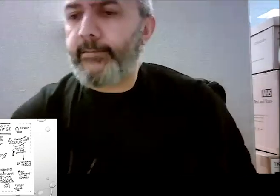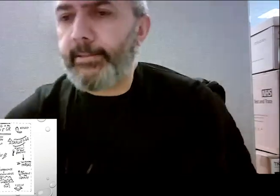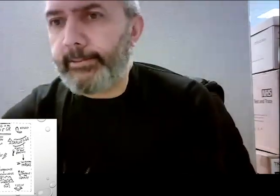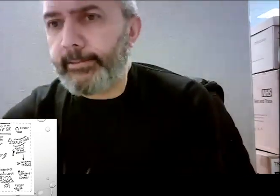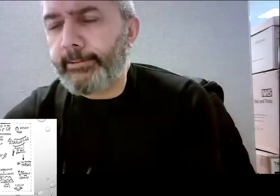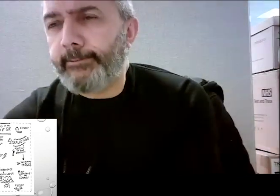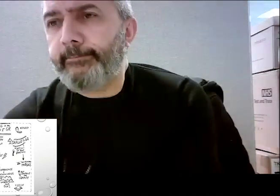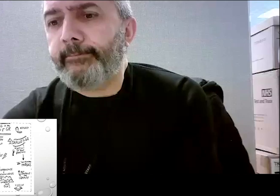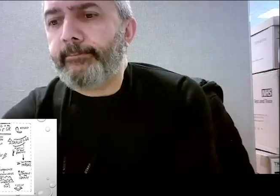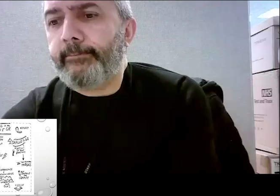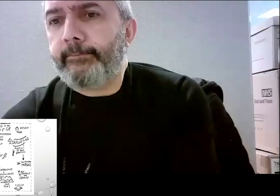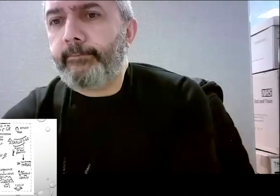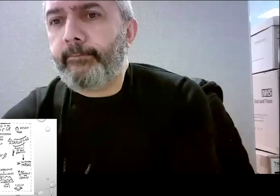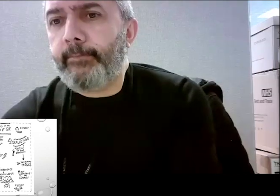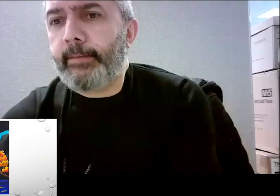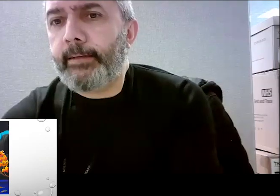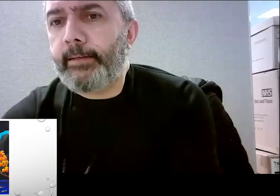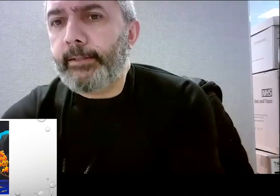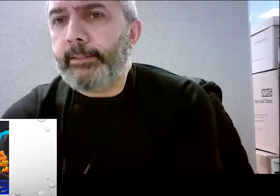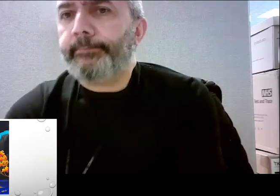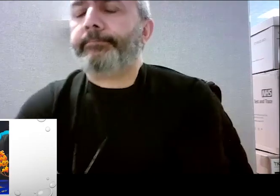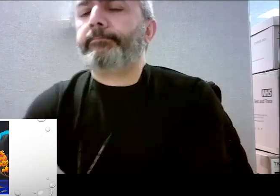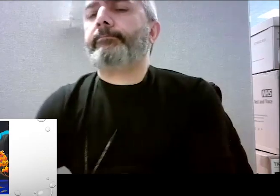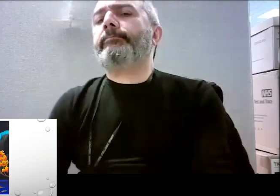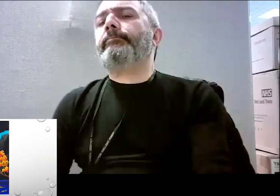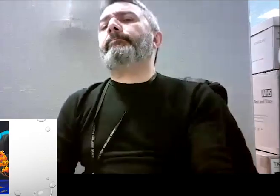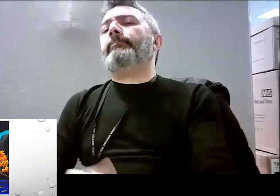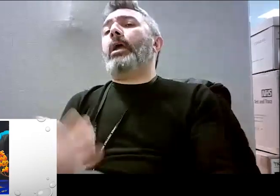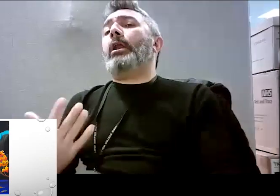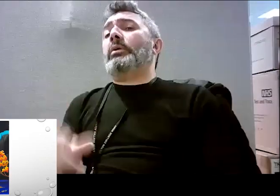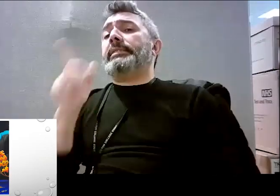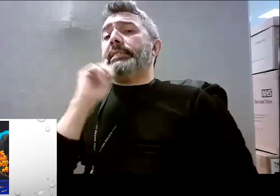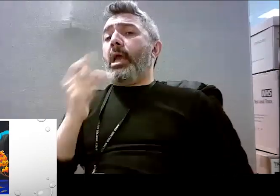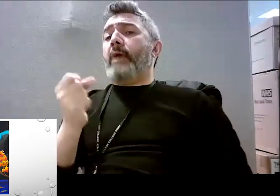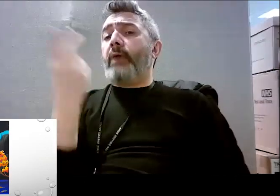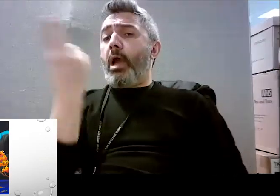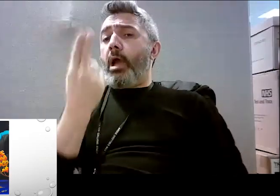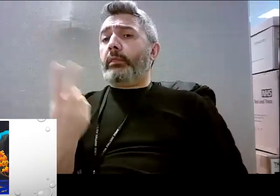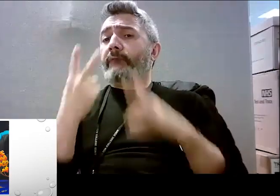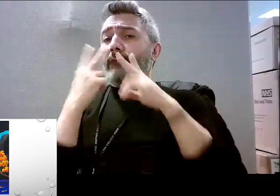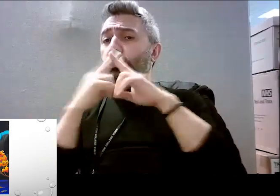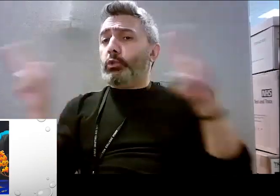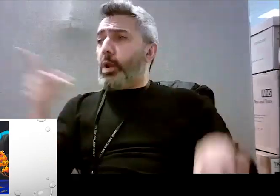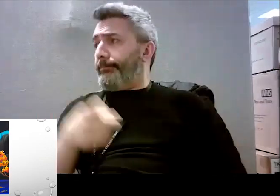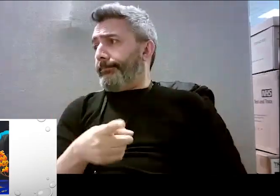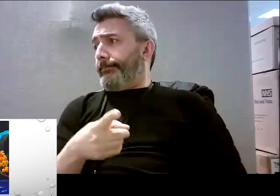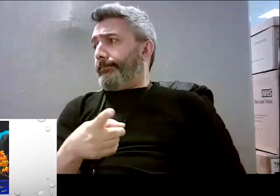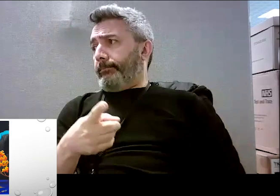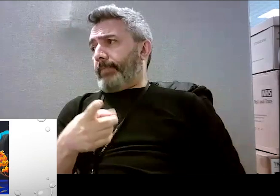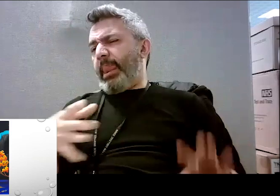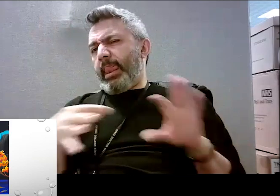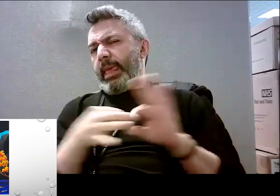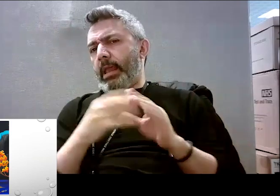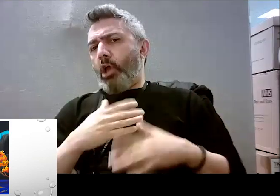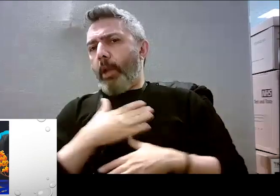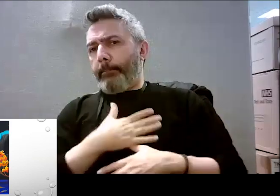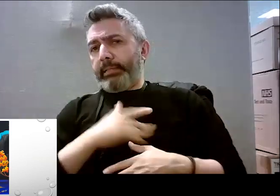got lots of pictures, and it's quite graphic and quite visual. Similar to where you've